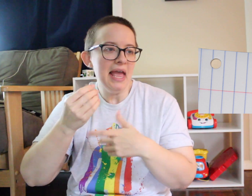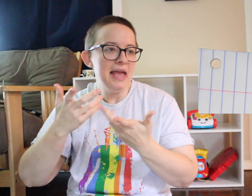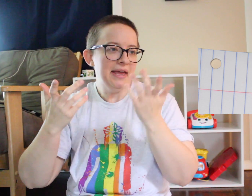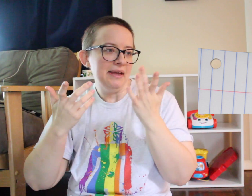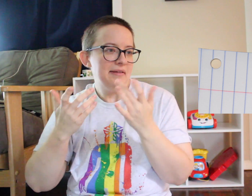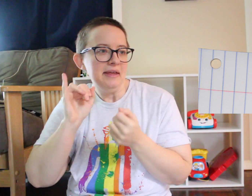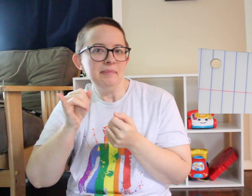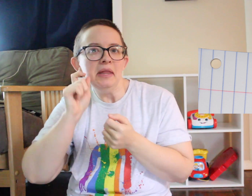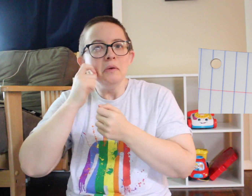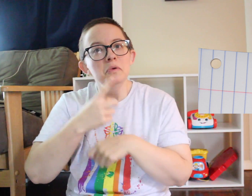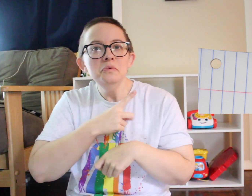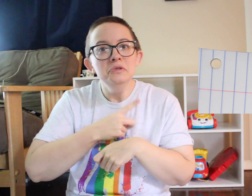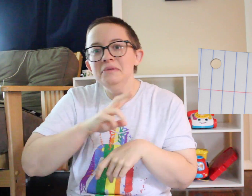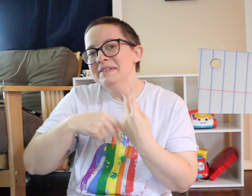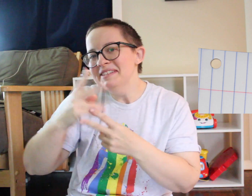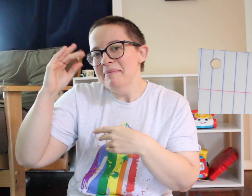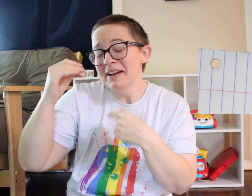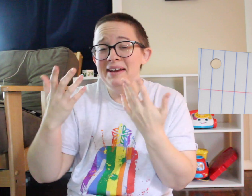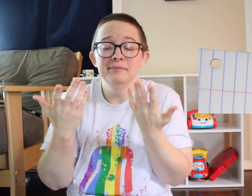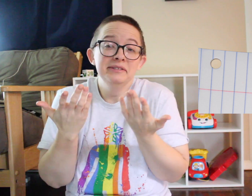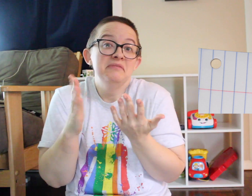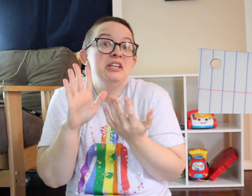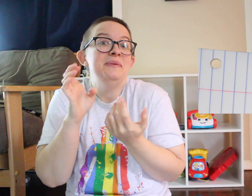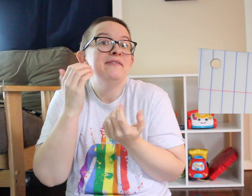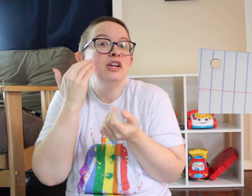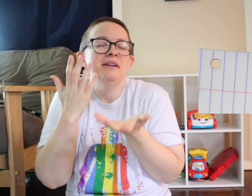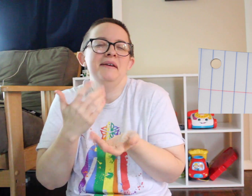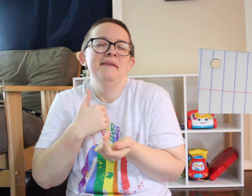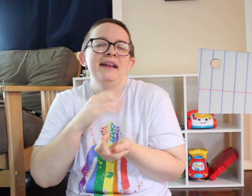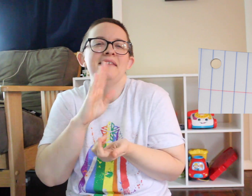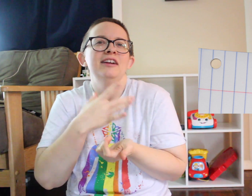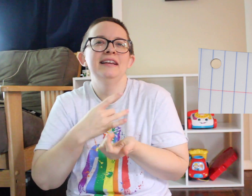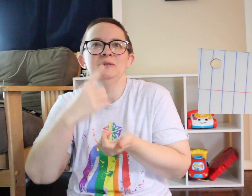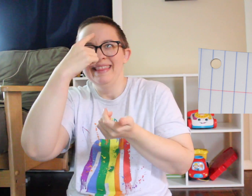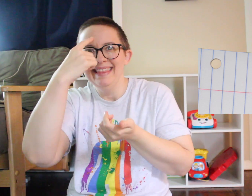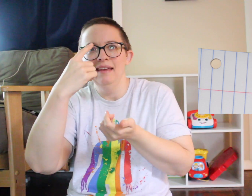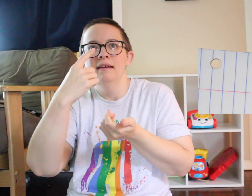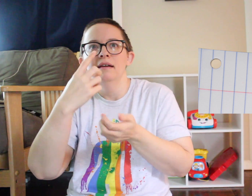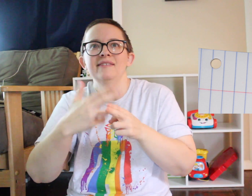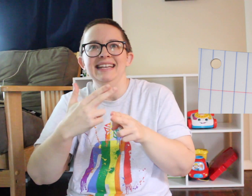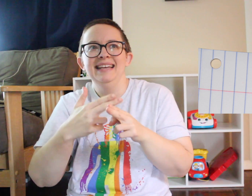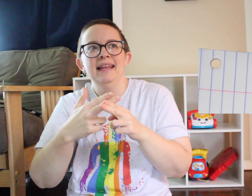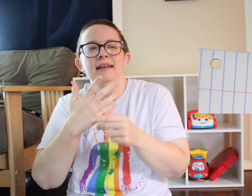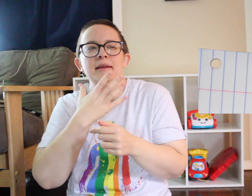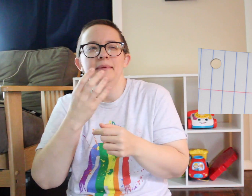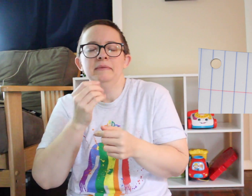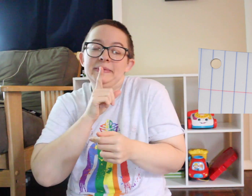more tough and like cool dude type of guy. I don't know. You never know. I mean, I don't like to think of